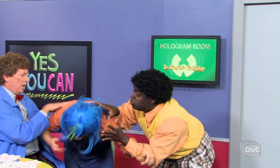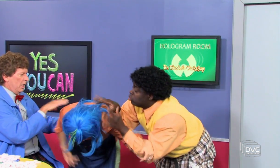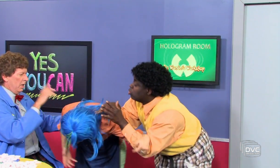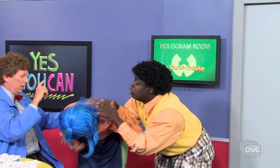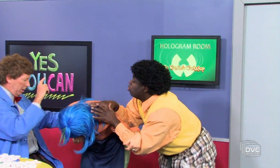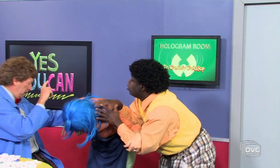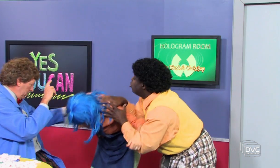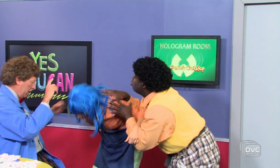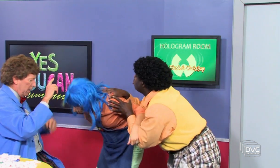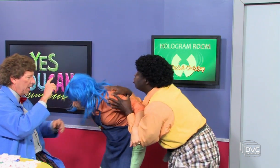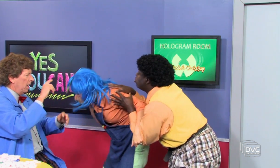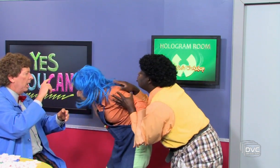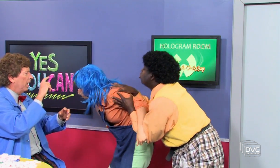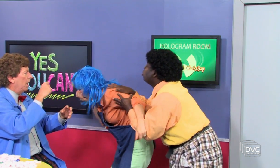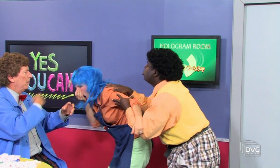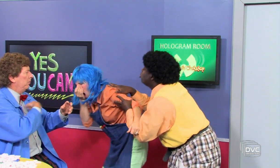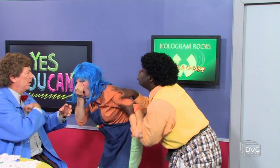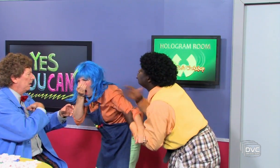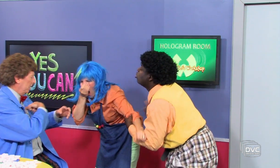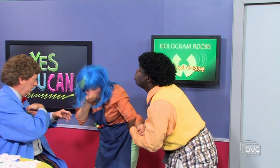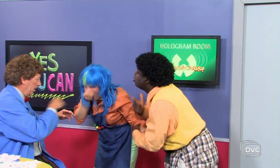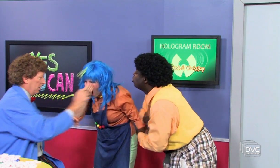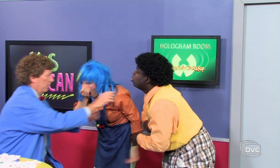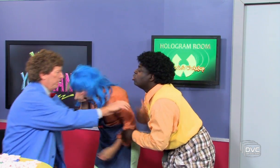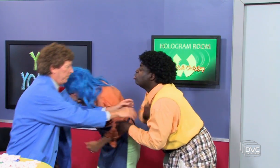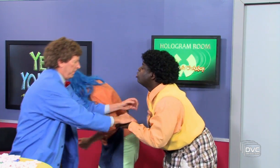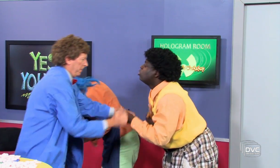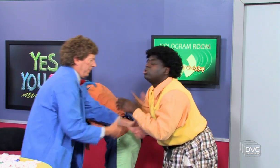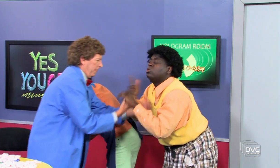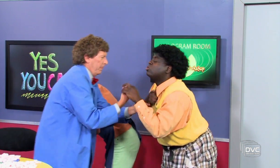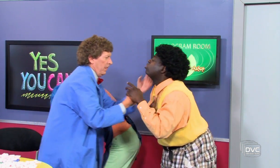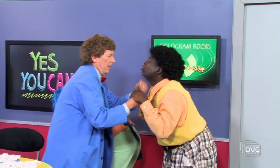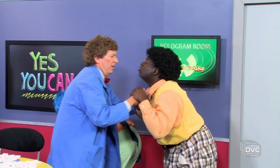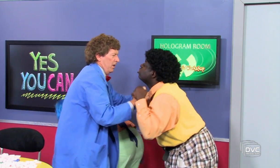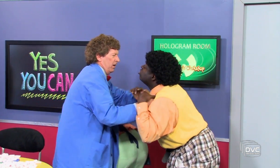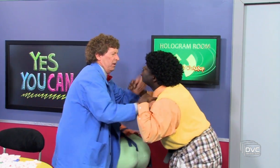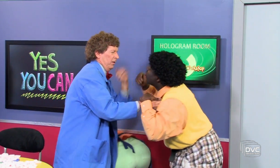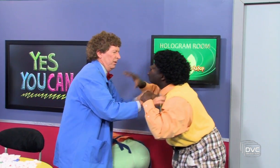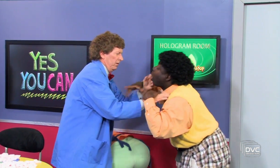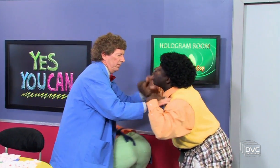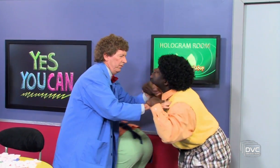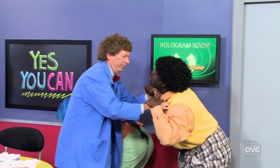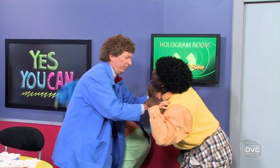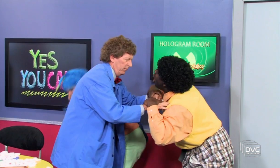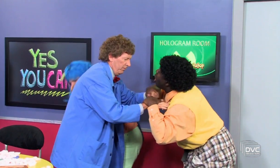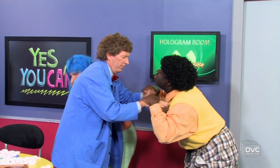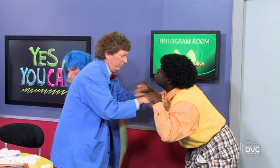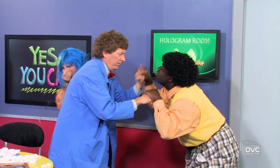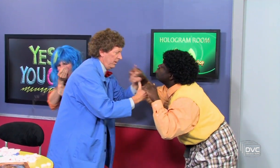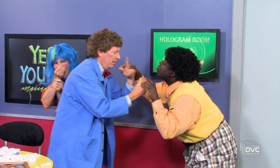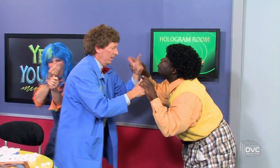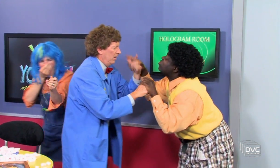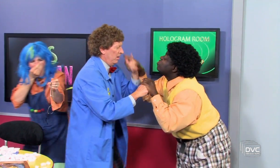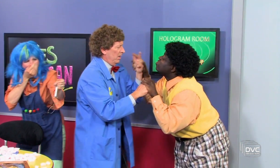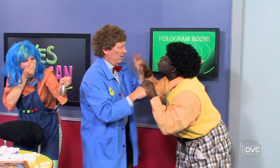Oh, Paula. Ow. I'll take it from here. Doc. Edwin. My